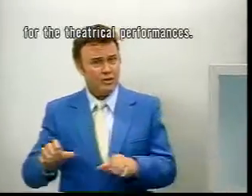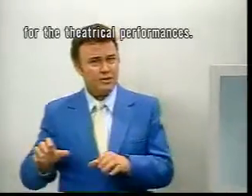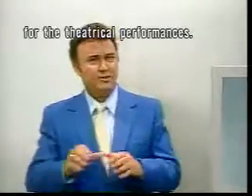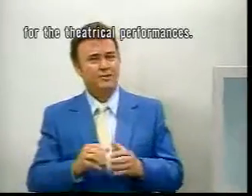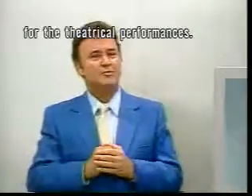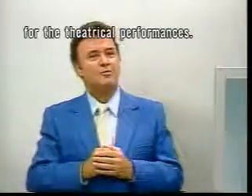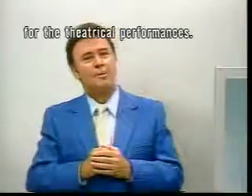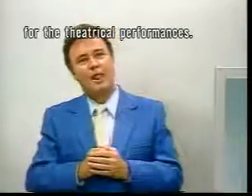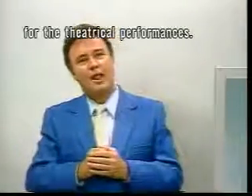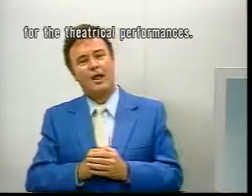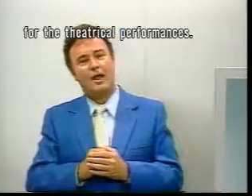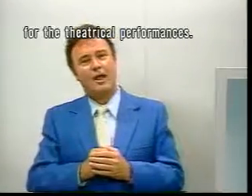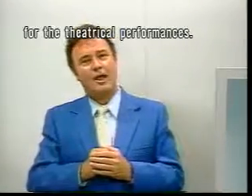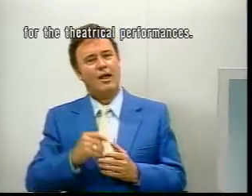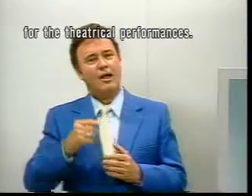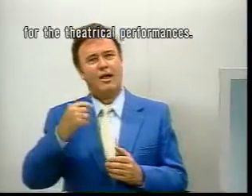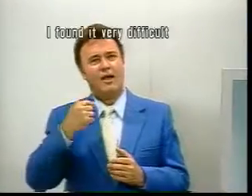for the theatrical performances.